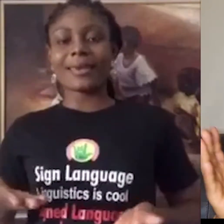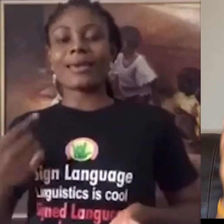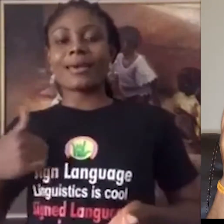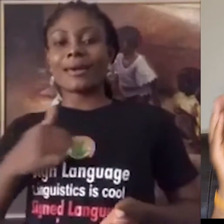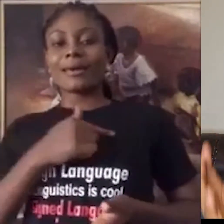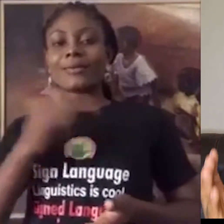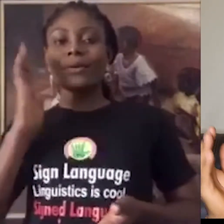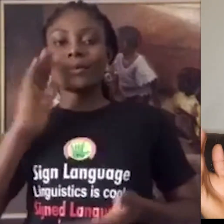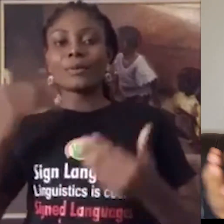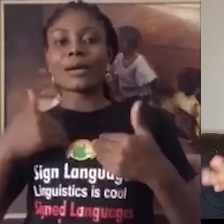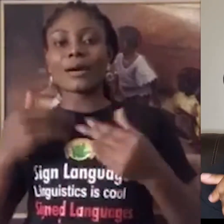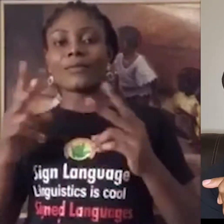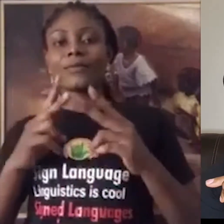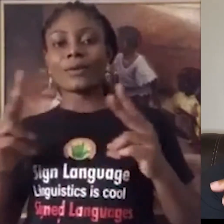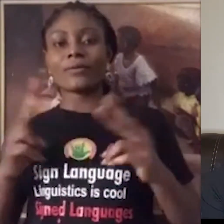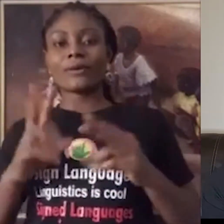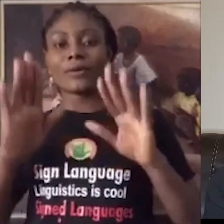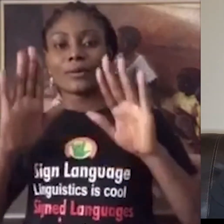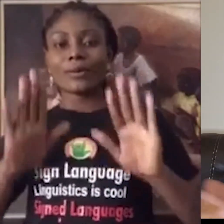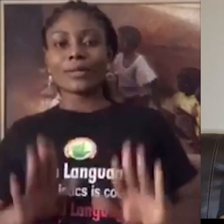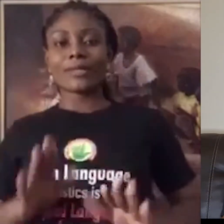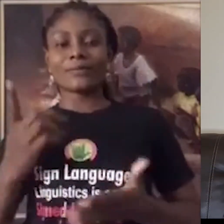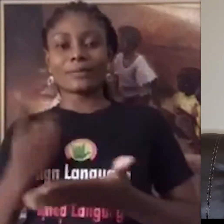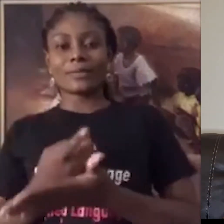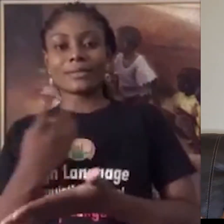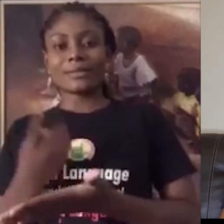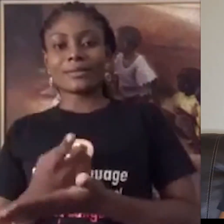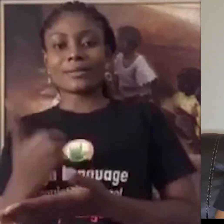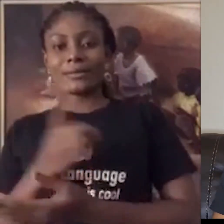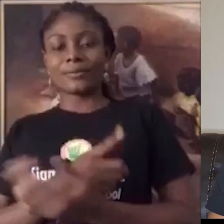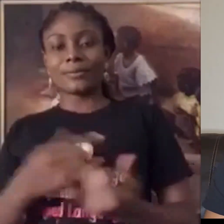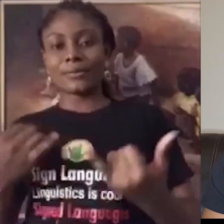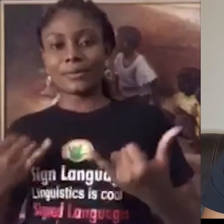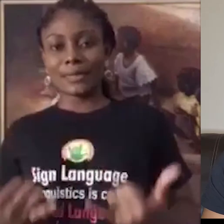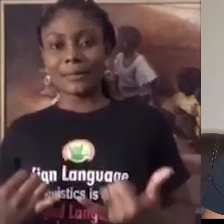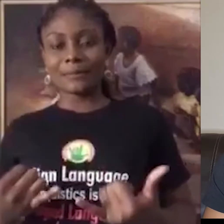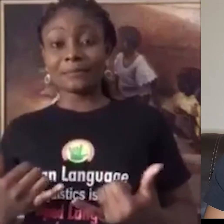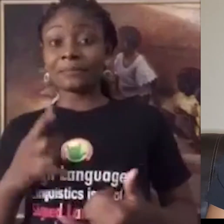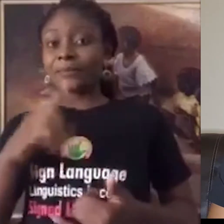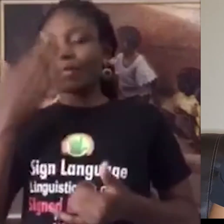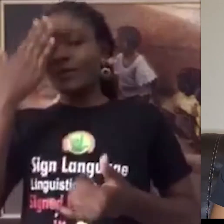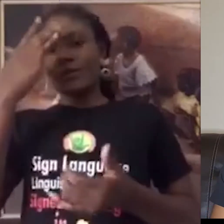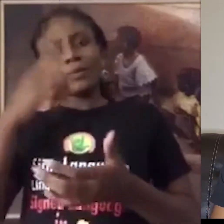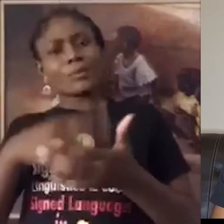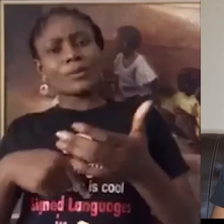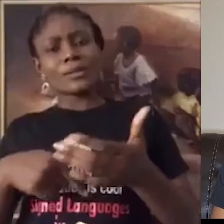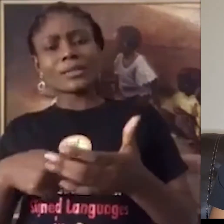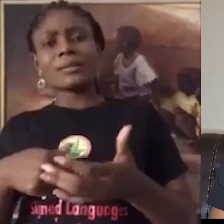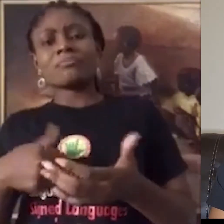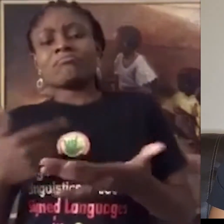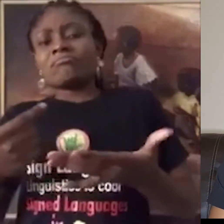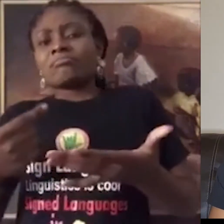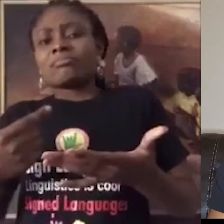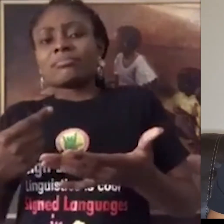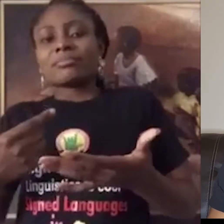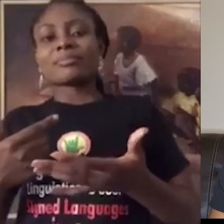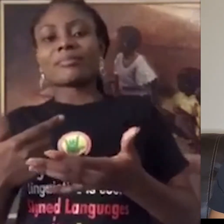be having a very wonderful discussion today. You know what?